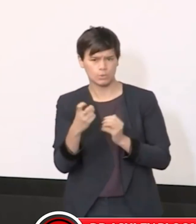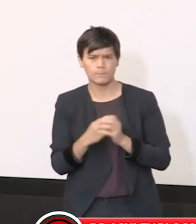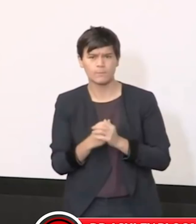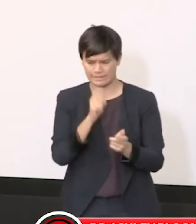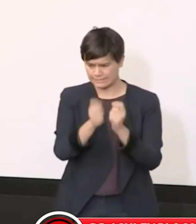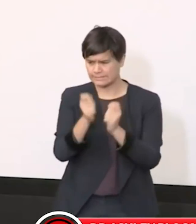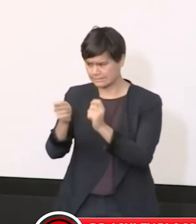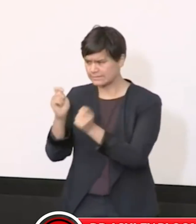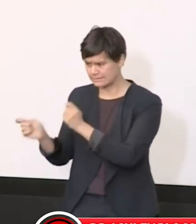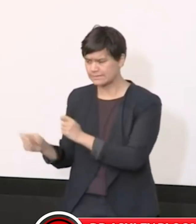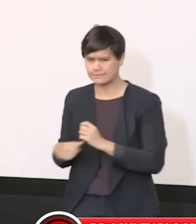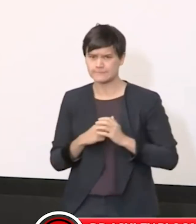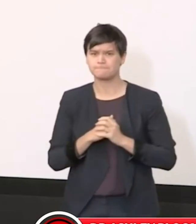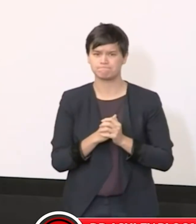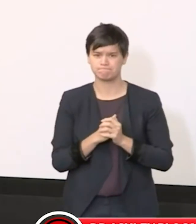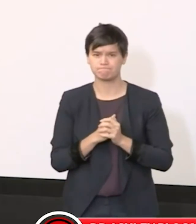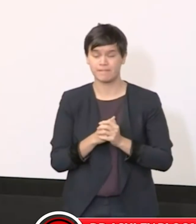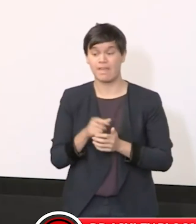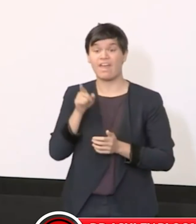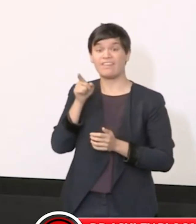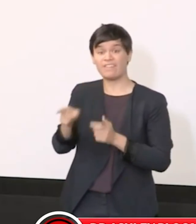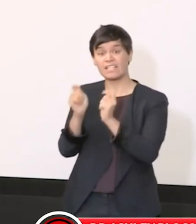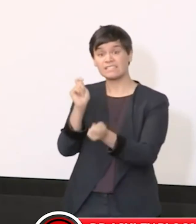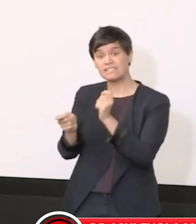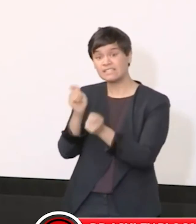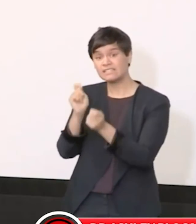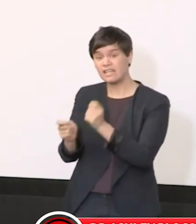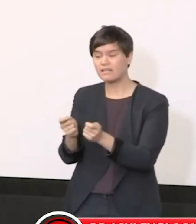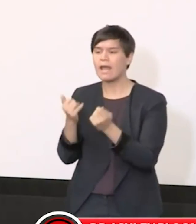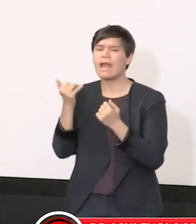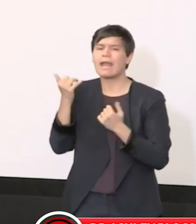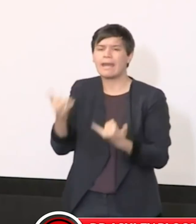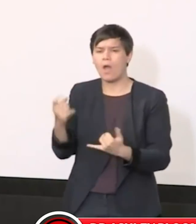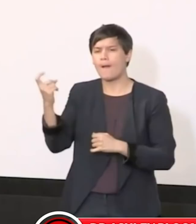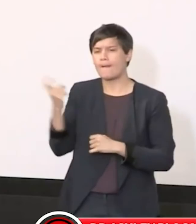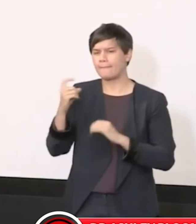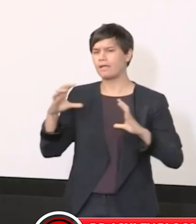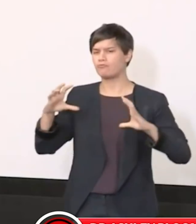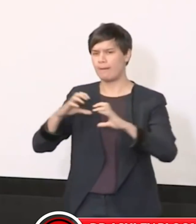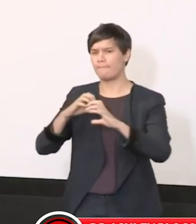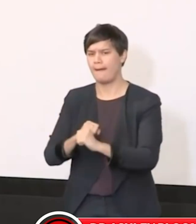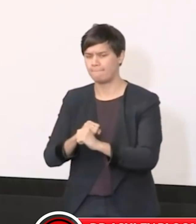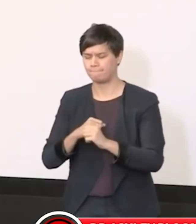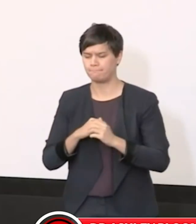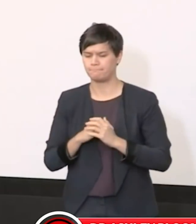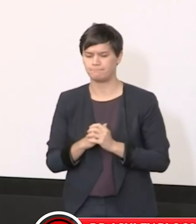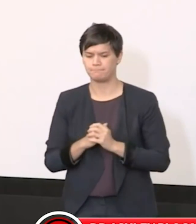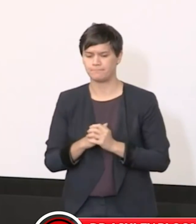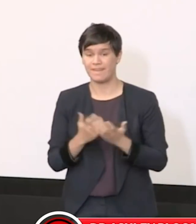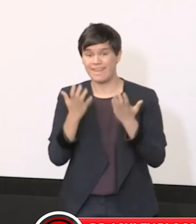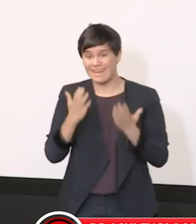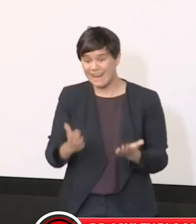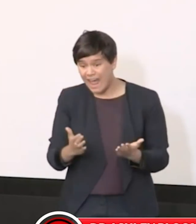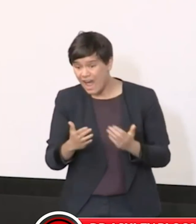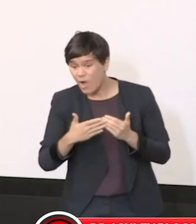So the results of that testing are wrapped up and included in our overall public reporting. But over coming weeks, as we move into